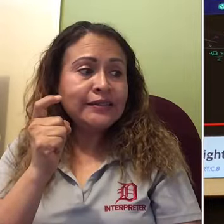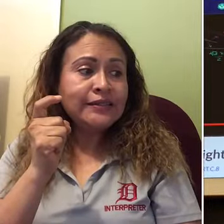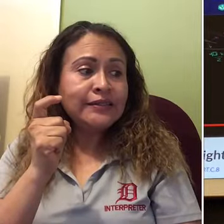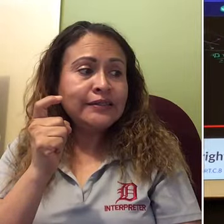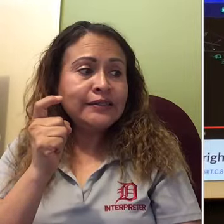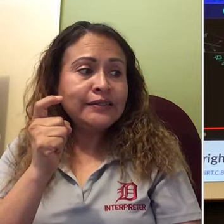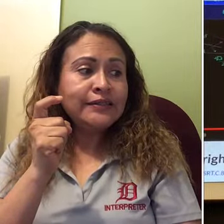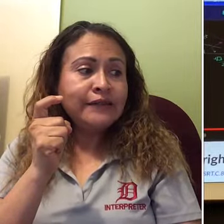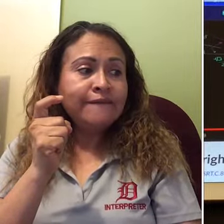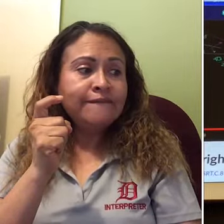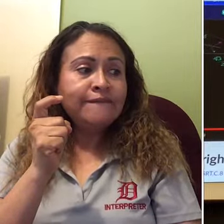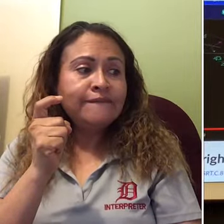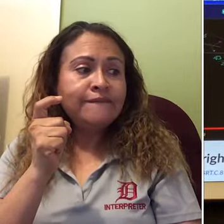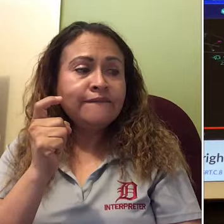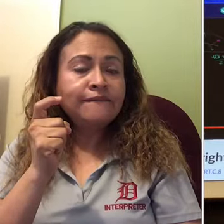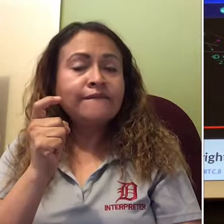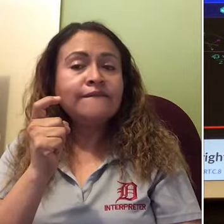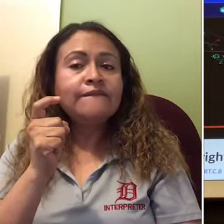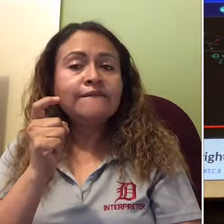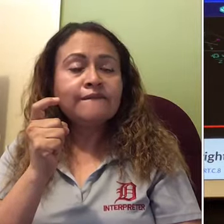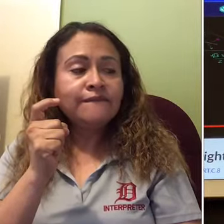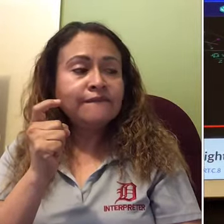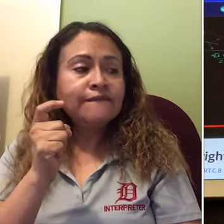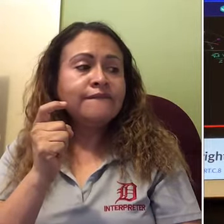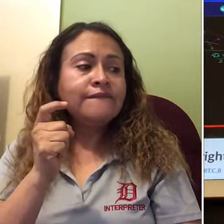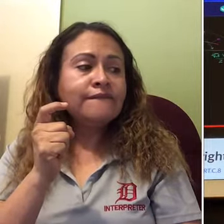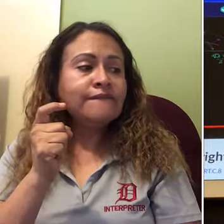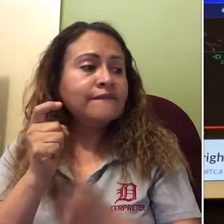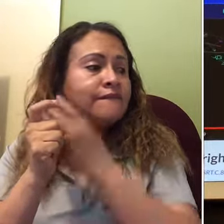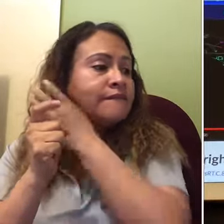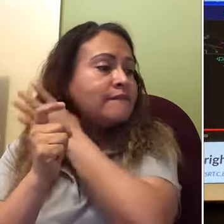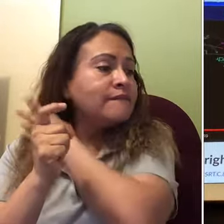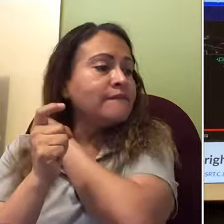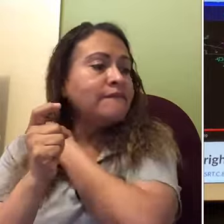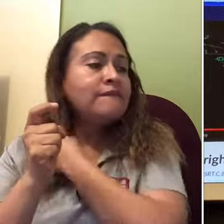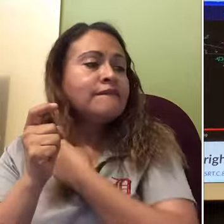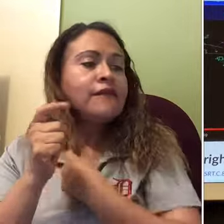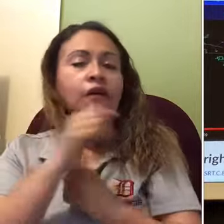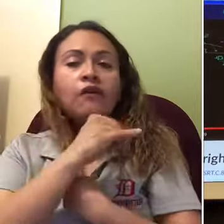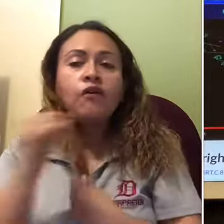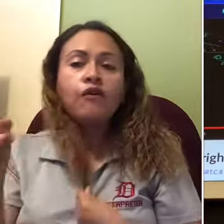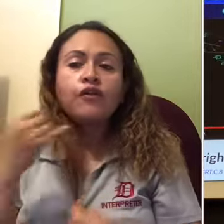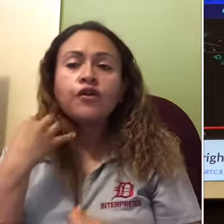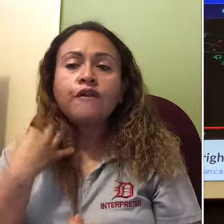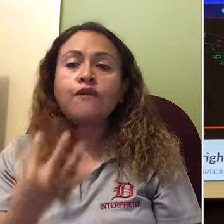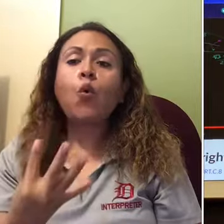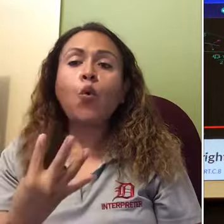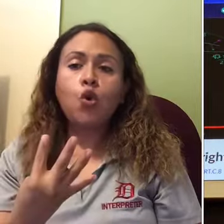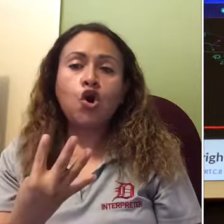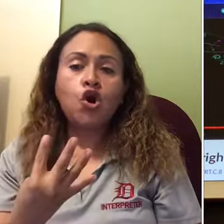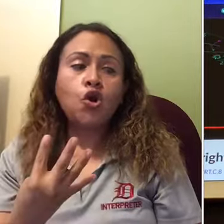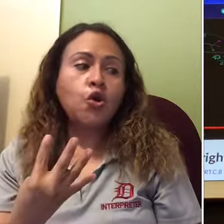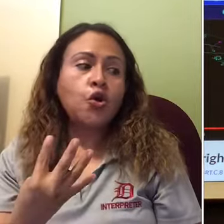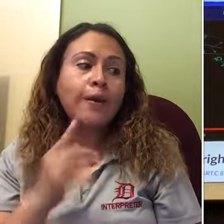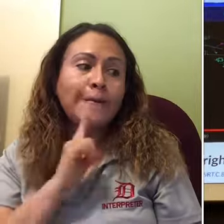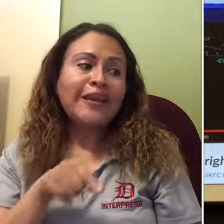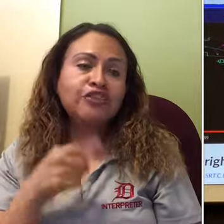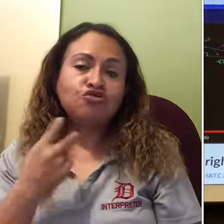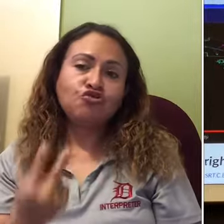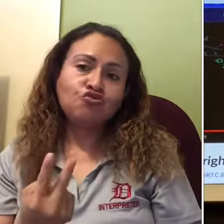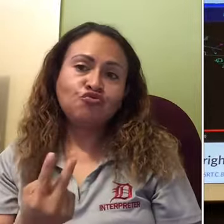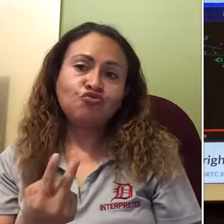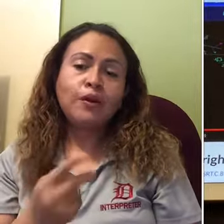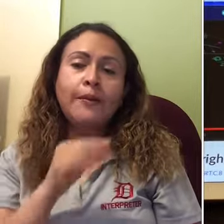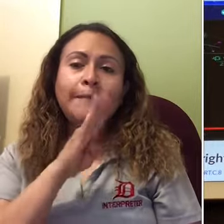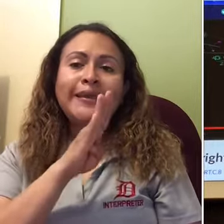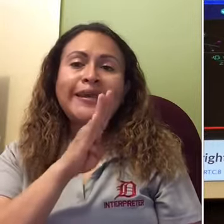Principal root of 3 is square root of 3. Principal root of x squared is just x over the principal root of 4, which is 2. And BD